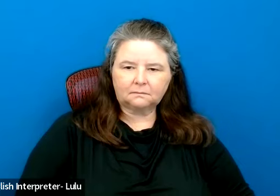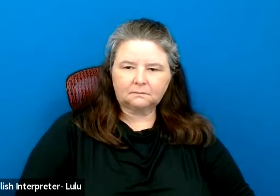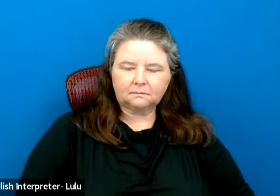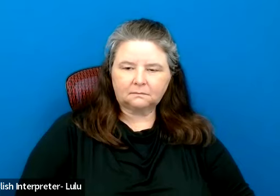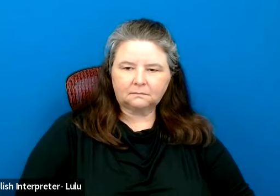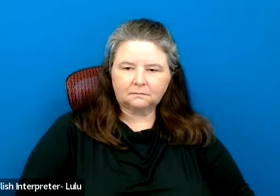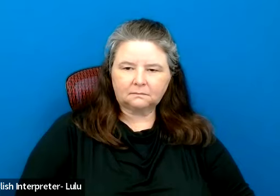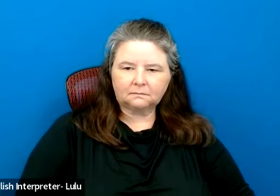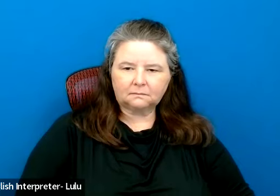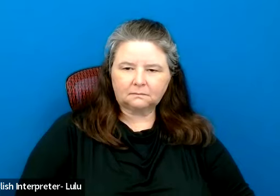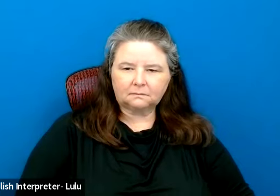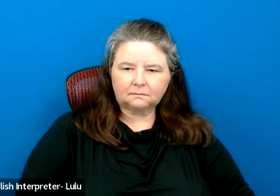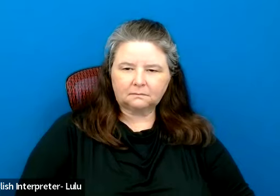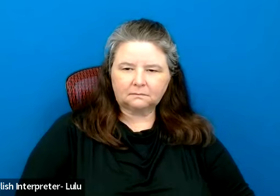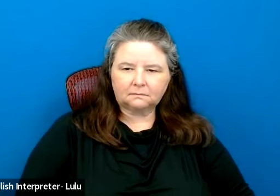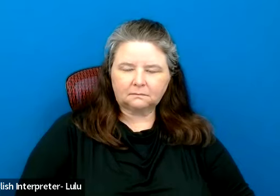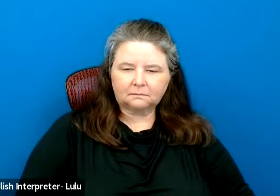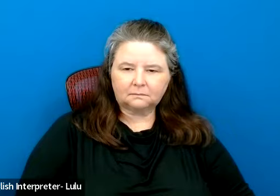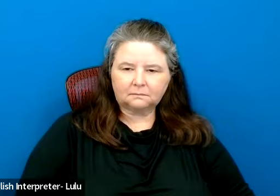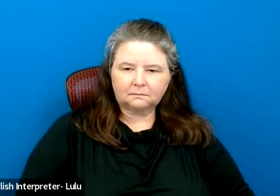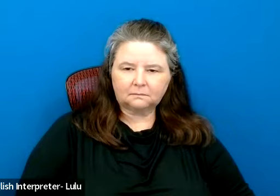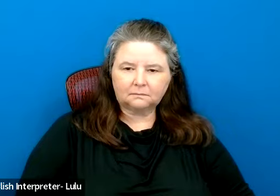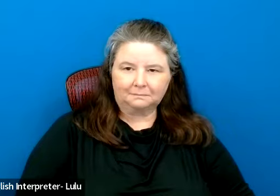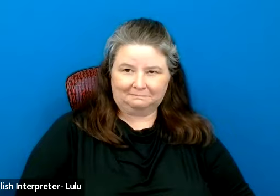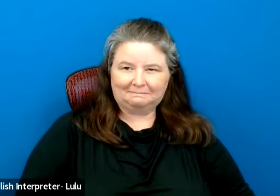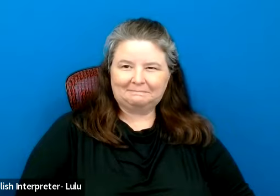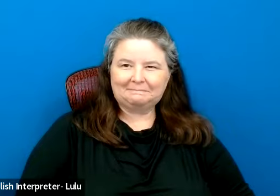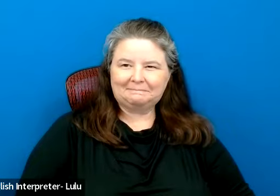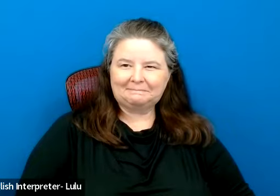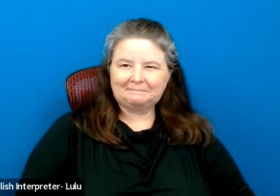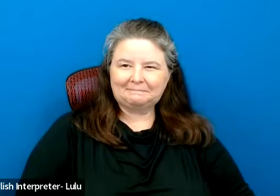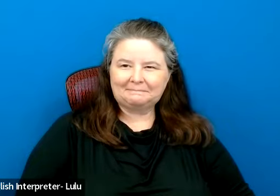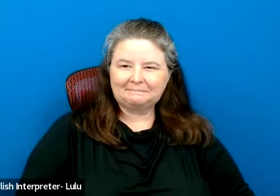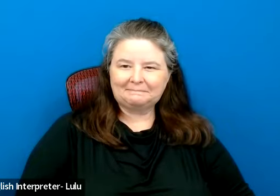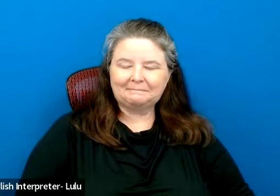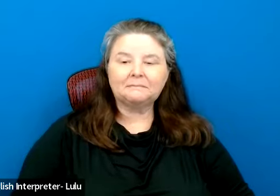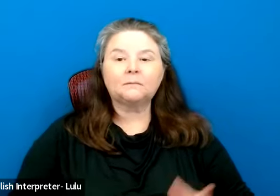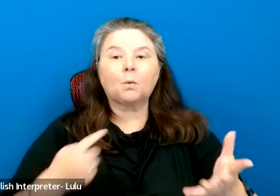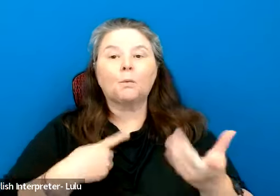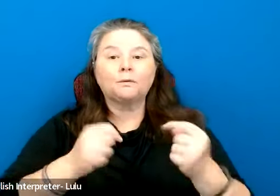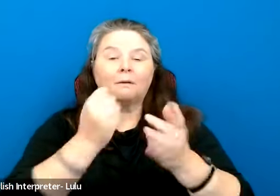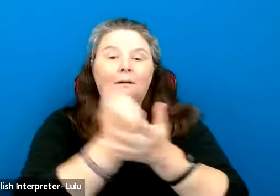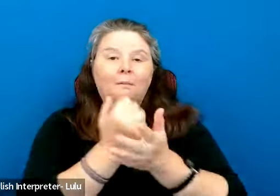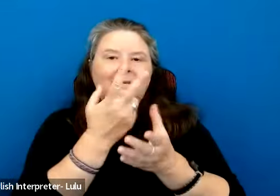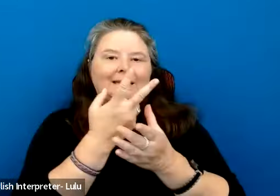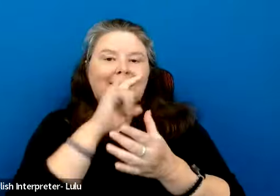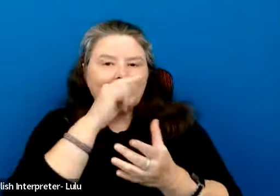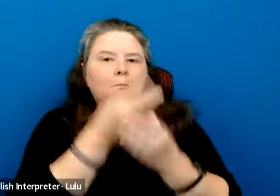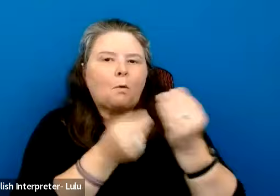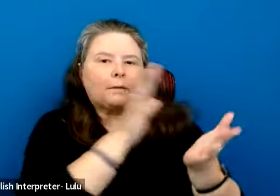mentioned earlier. So we really try to help both kids on both campuses out.